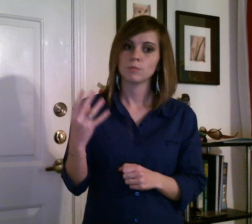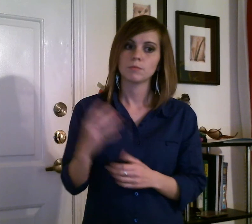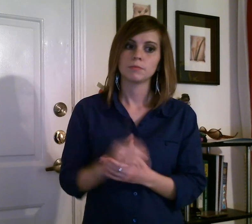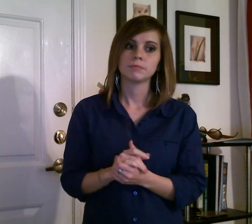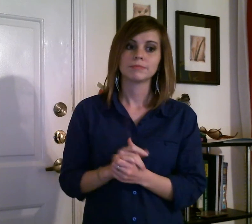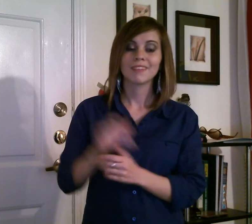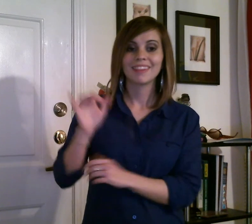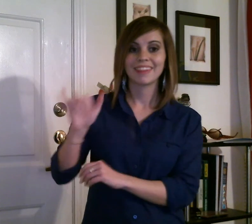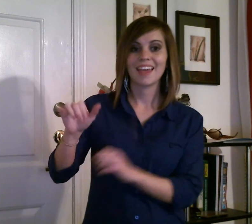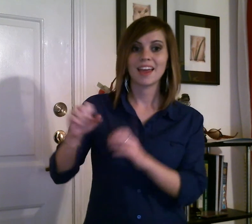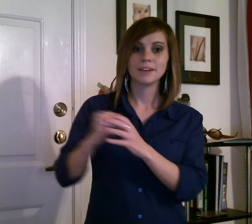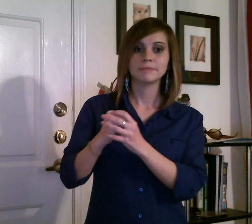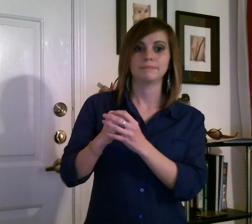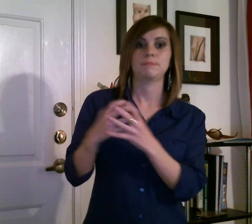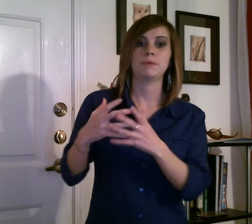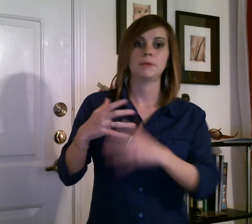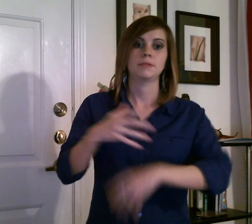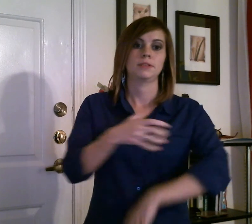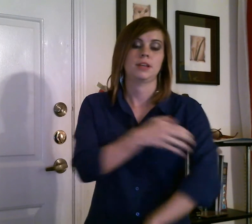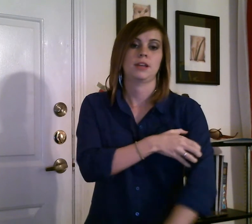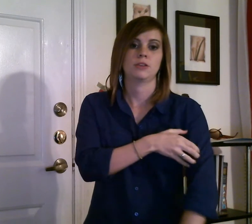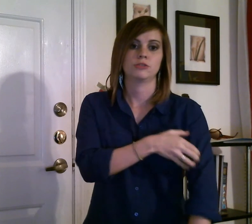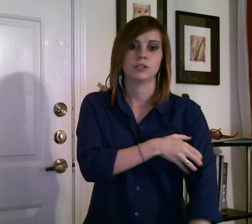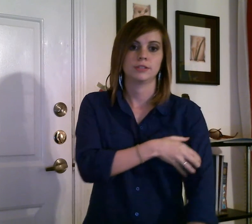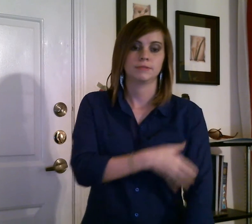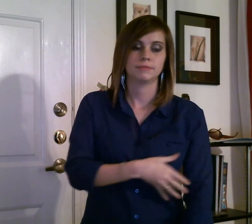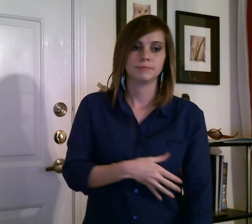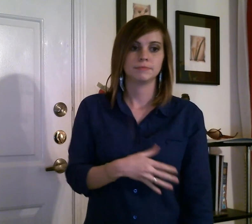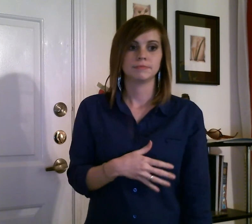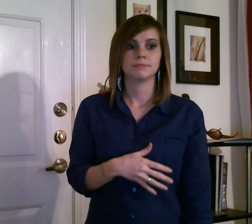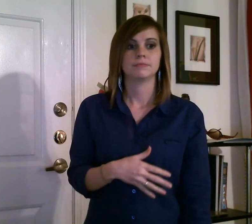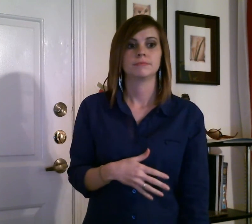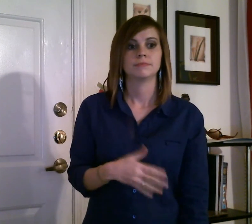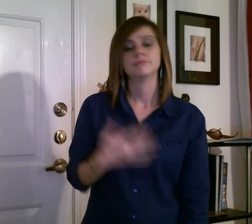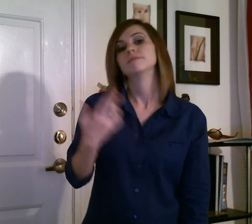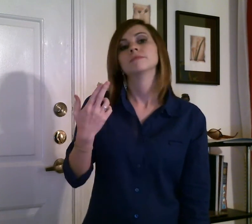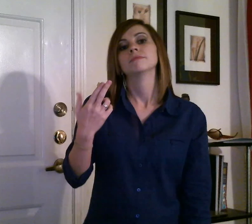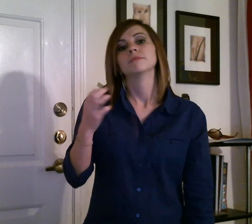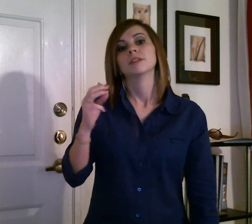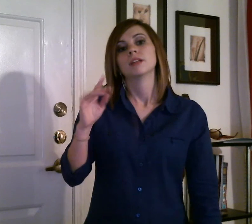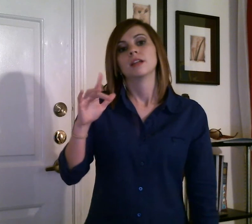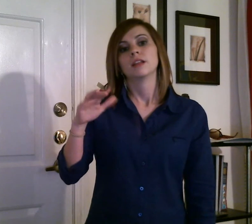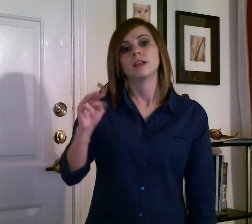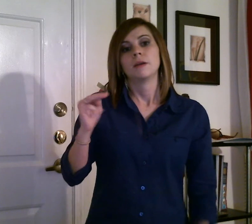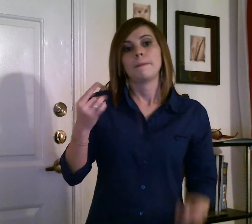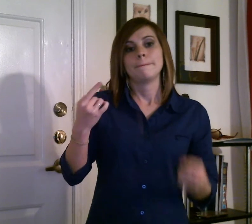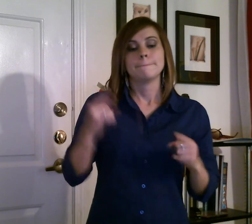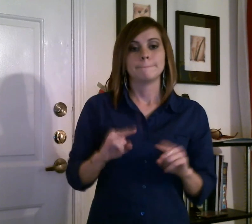energy because the atomic mass of the helium that gets produced is slightly lower than 4 times